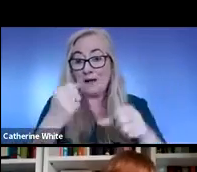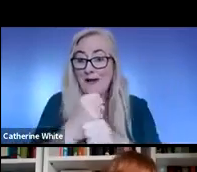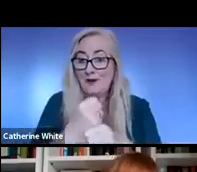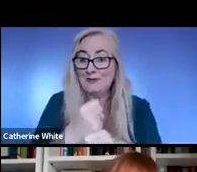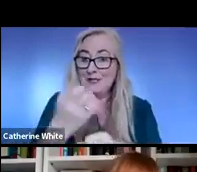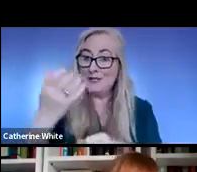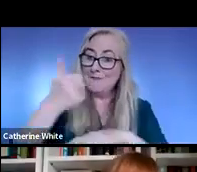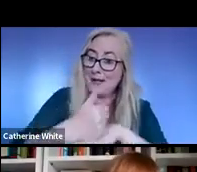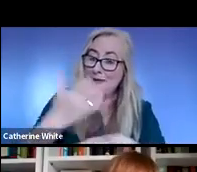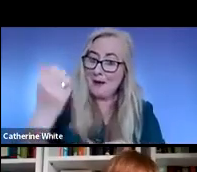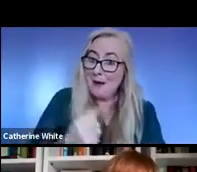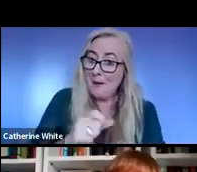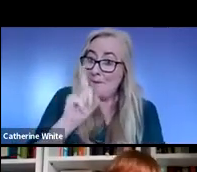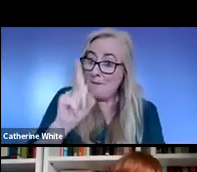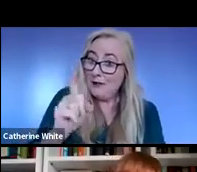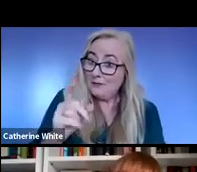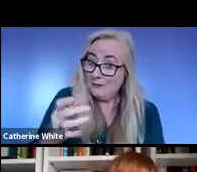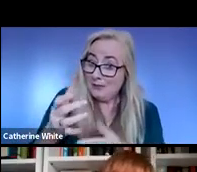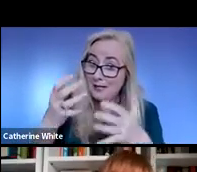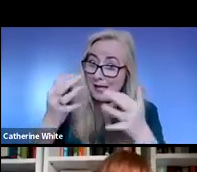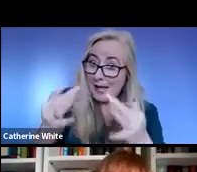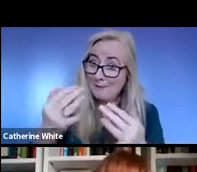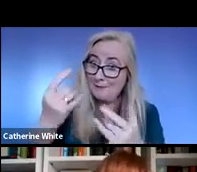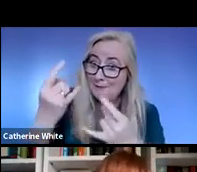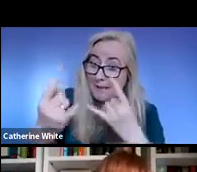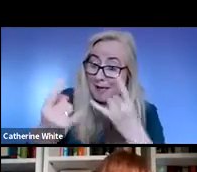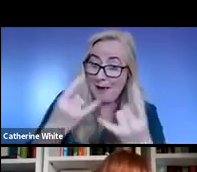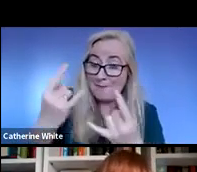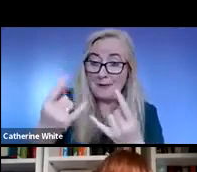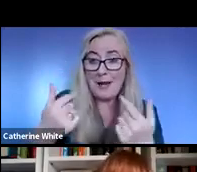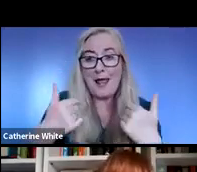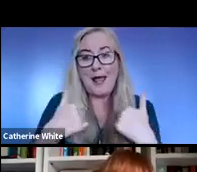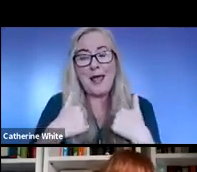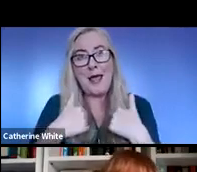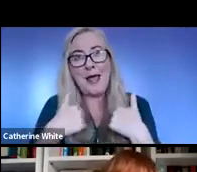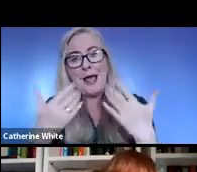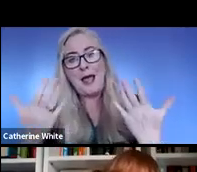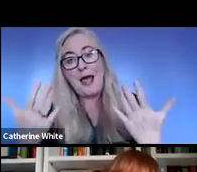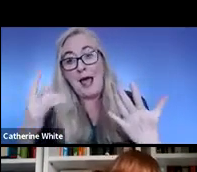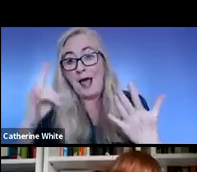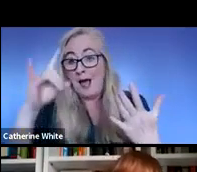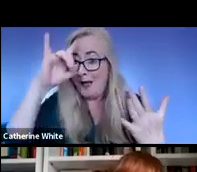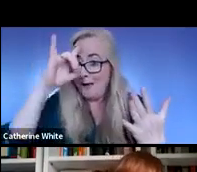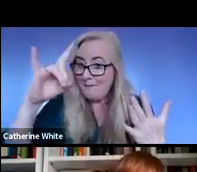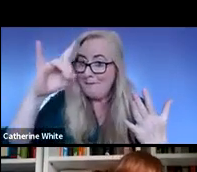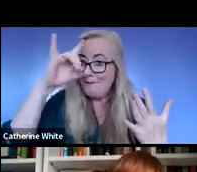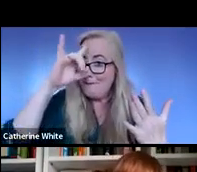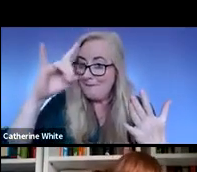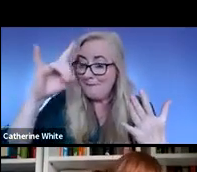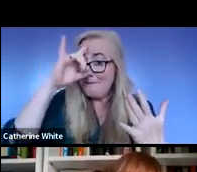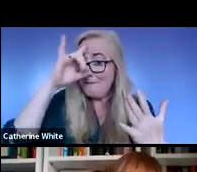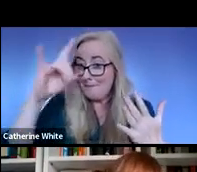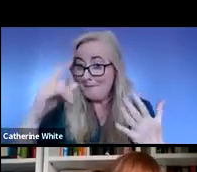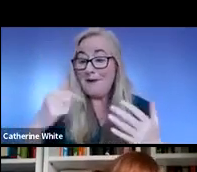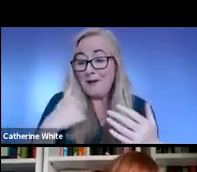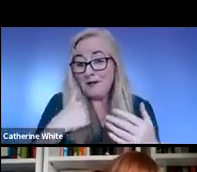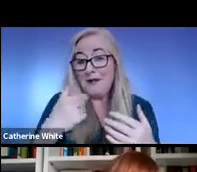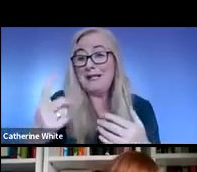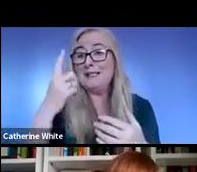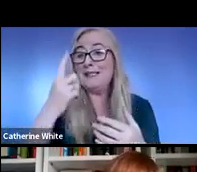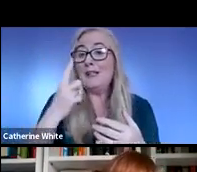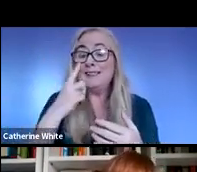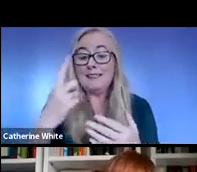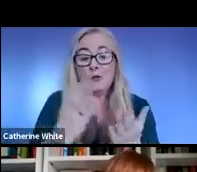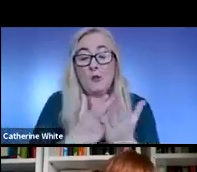of the prospects of it, I remain a hopeless optimist. We saw in the manifestos